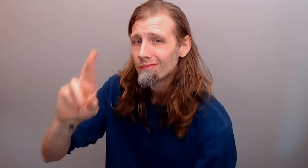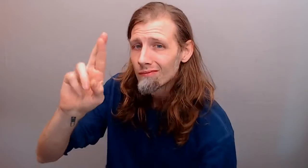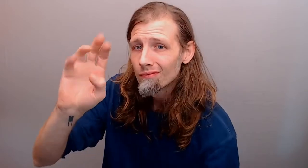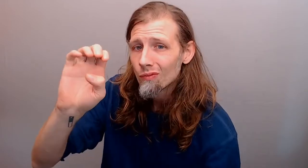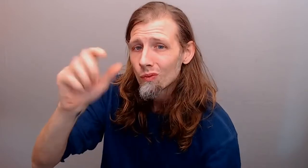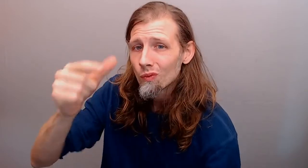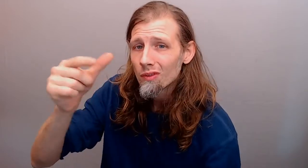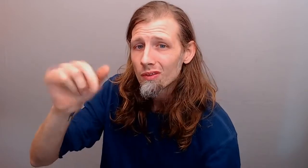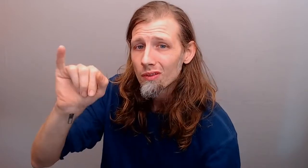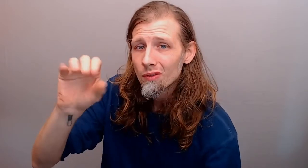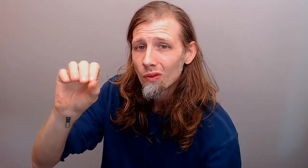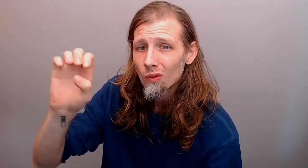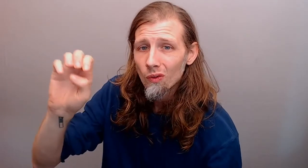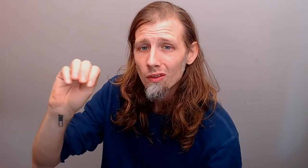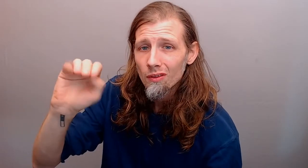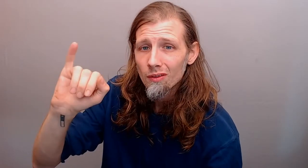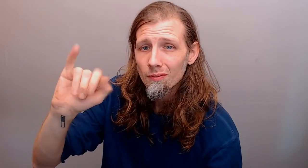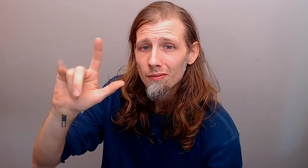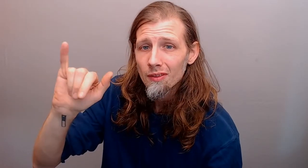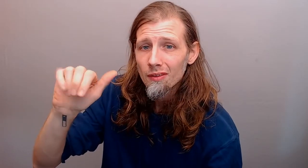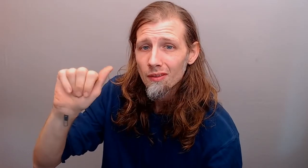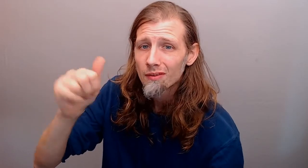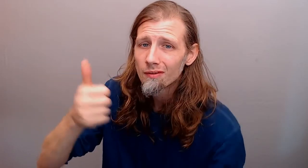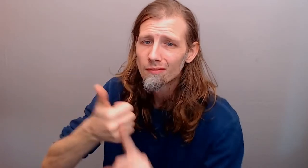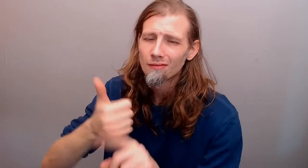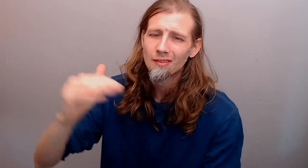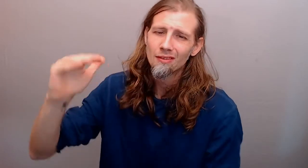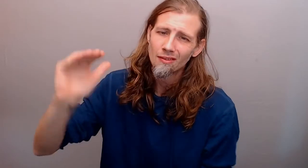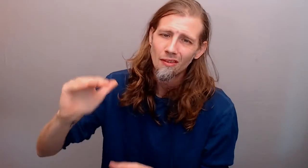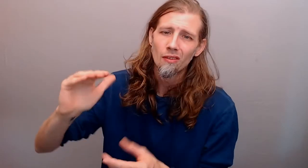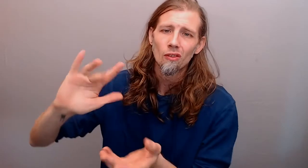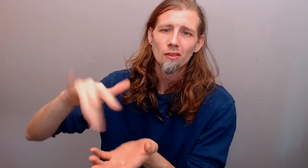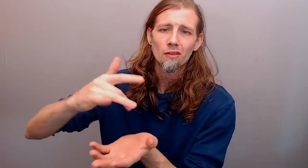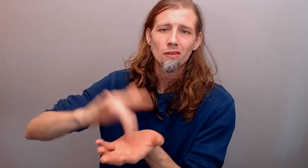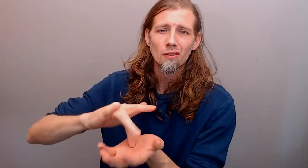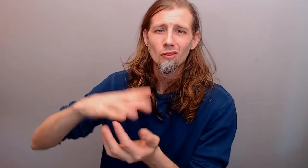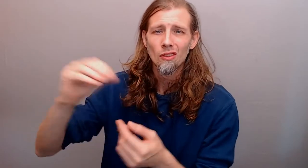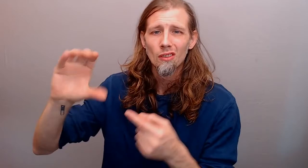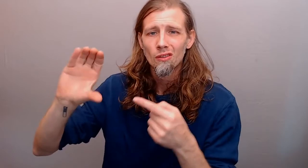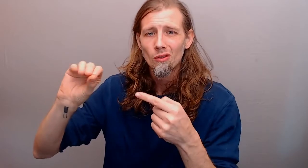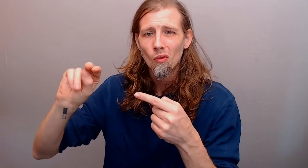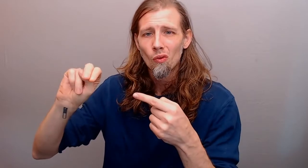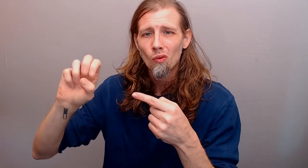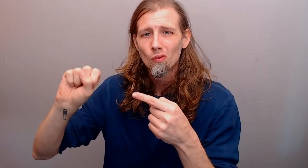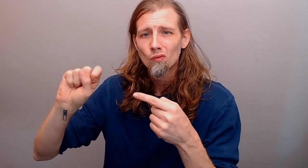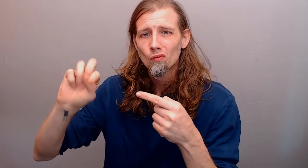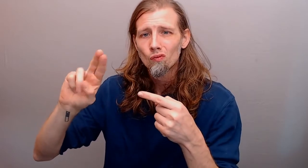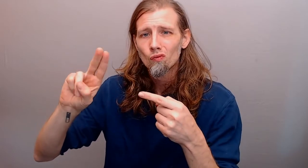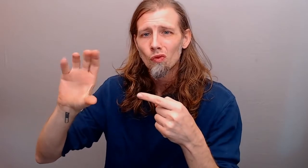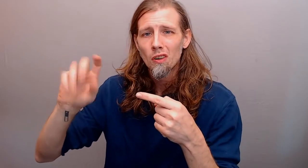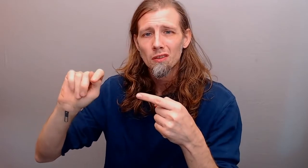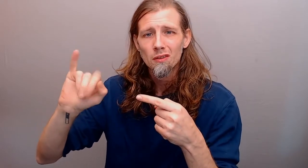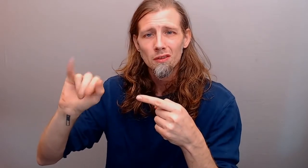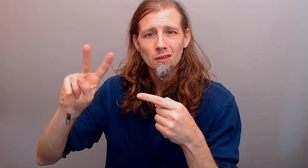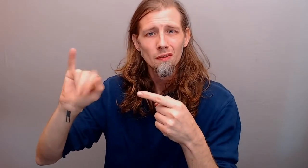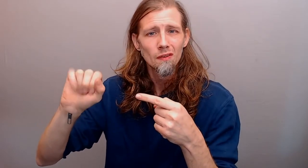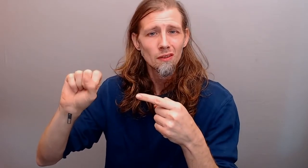way. The Reggio Emilia approach is child-centered and